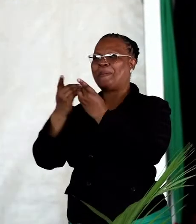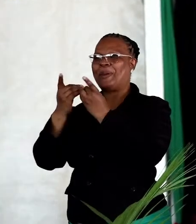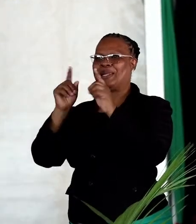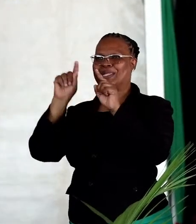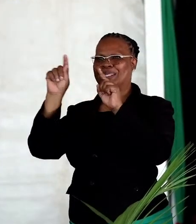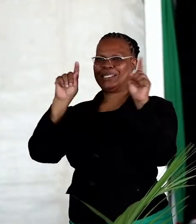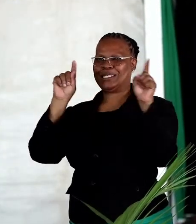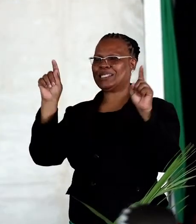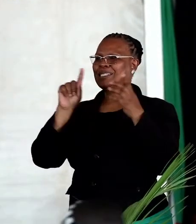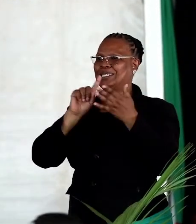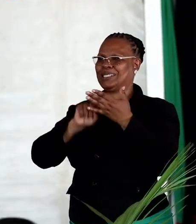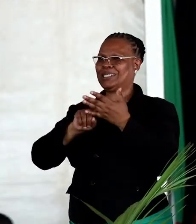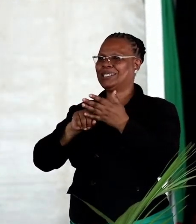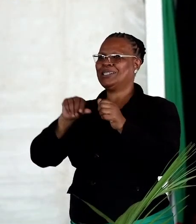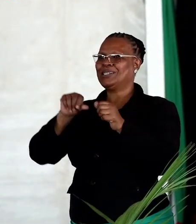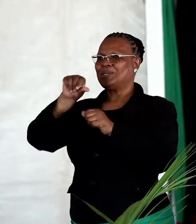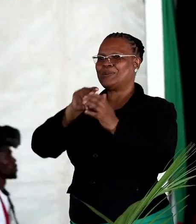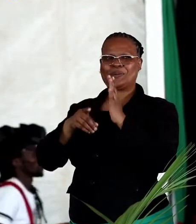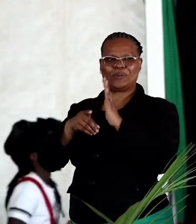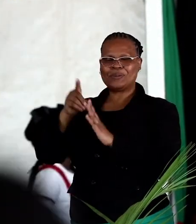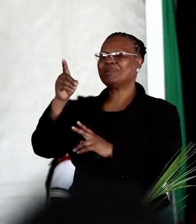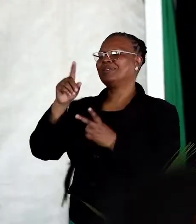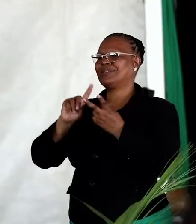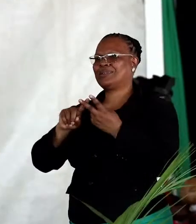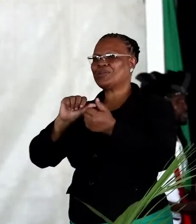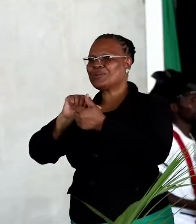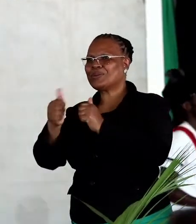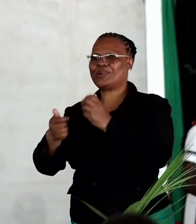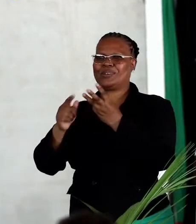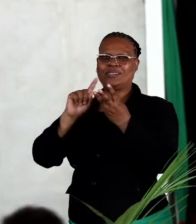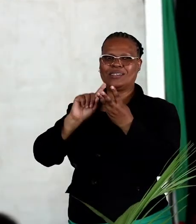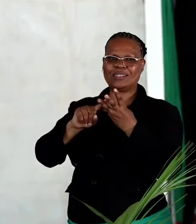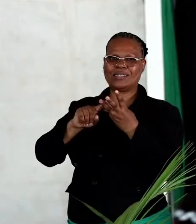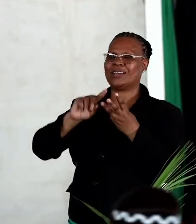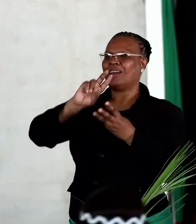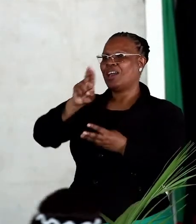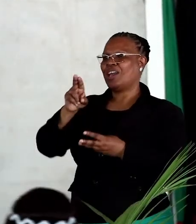Development, i-HODs ezikhoyo.